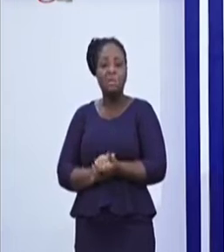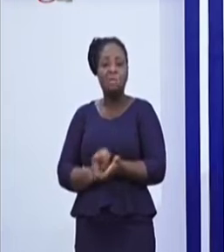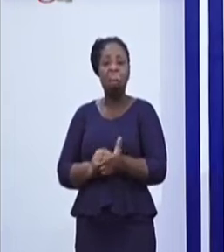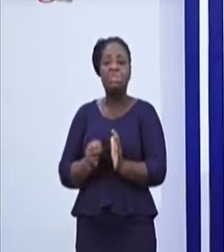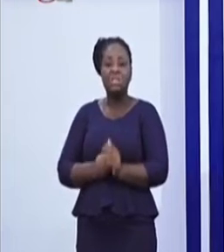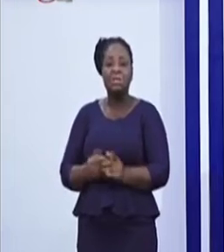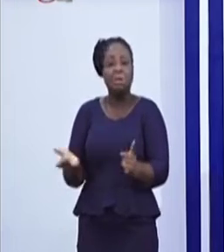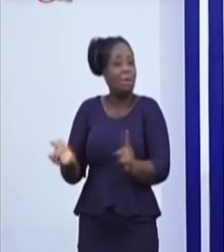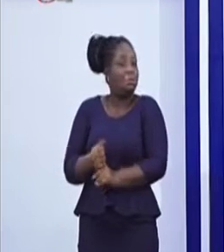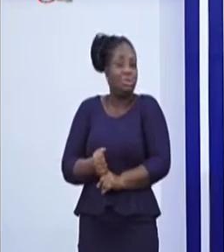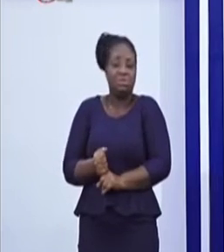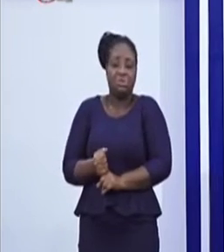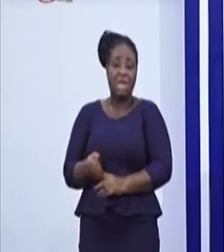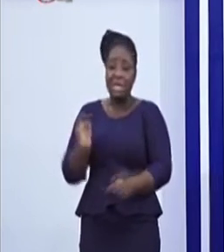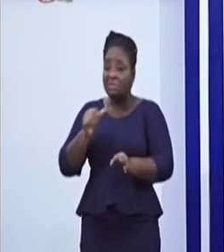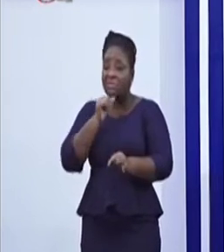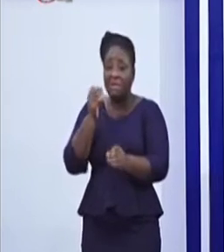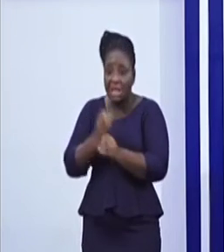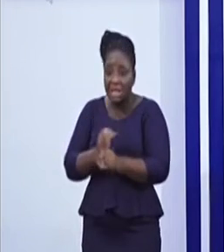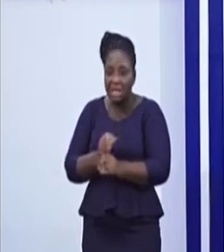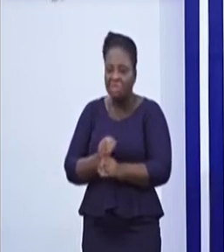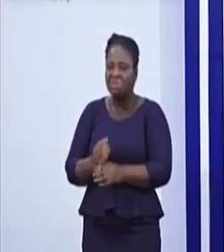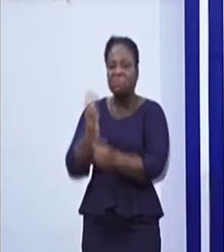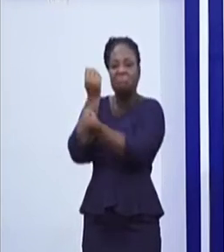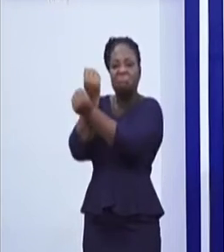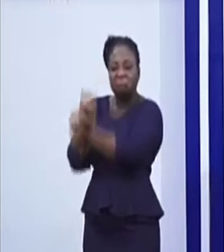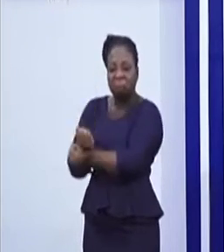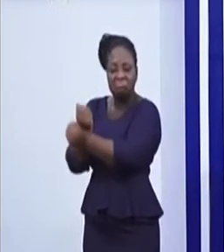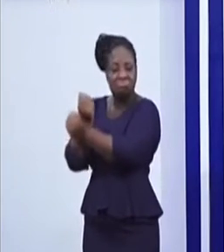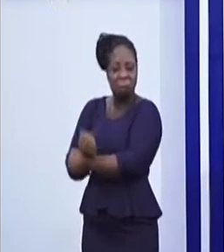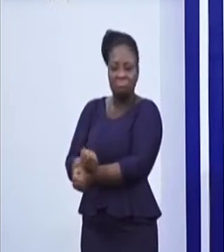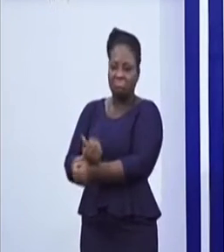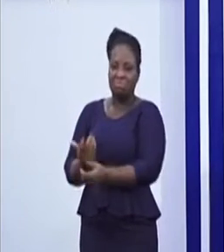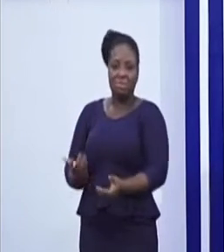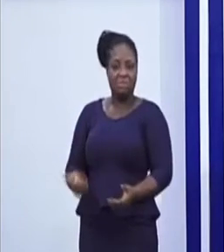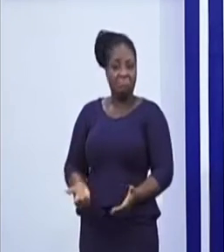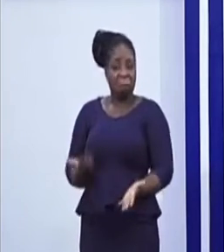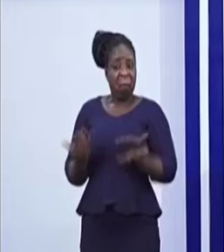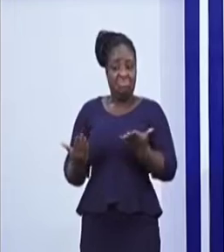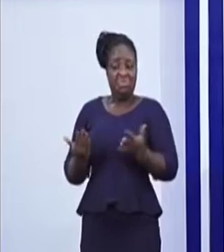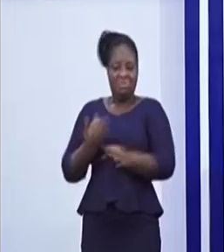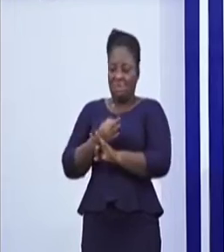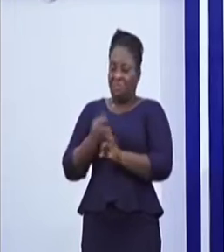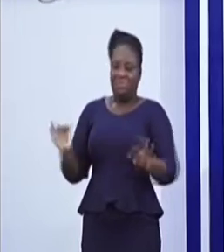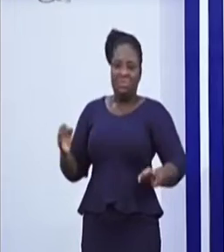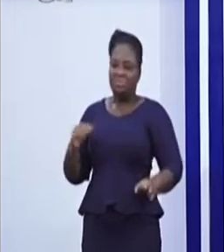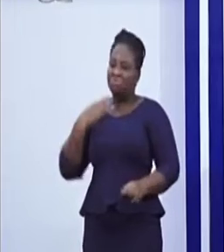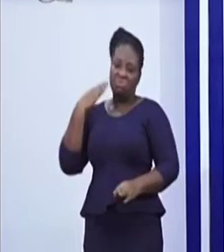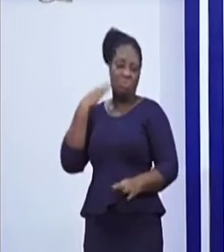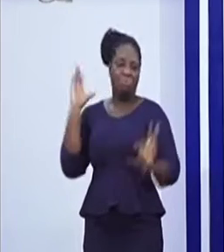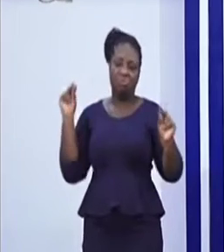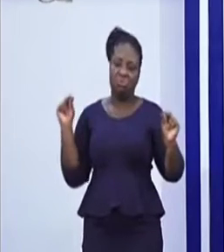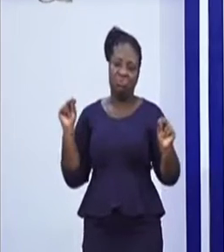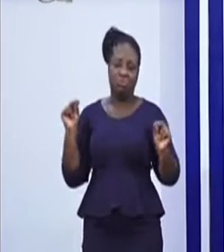to be arrested, and definitely you will spend time in our custody and you will not be free to go home. So stay